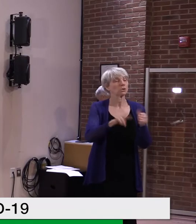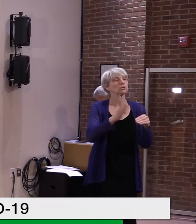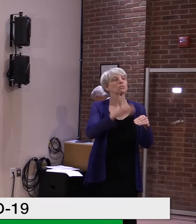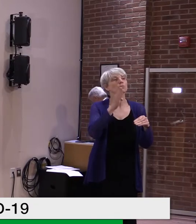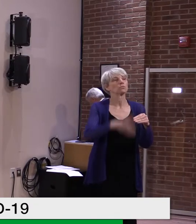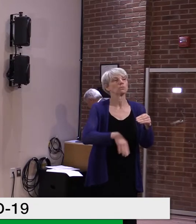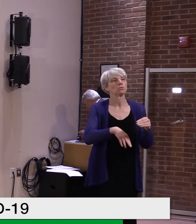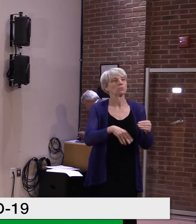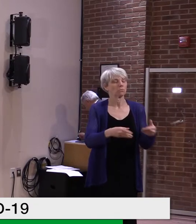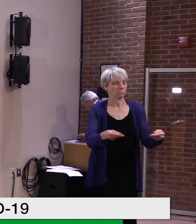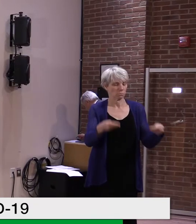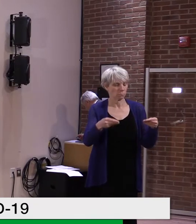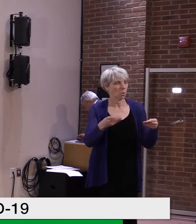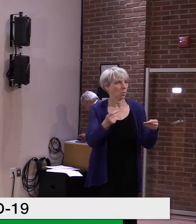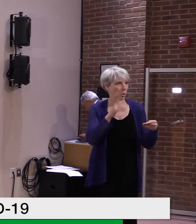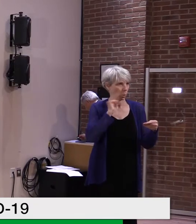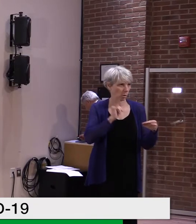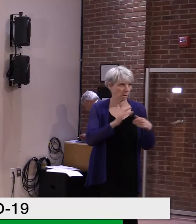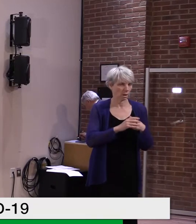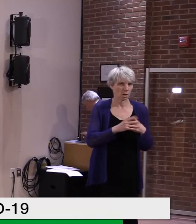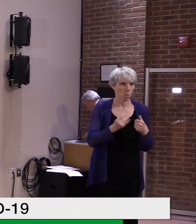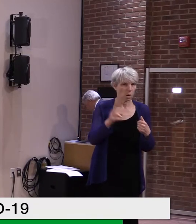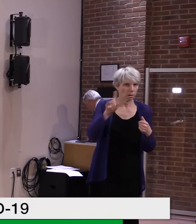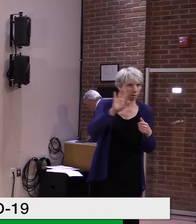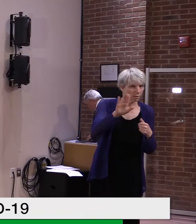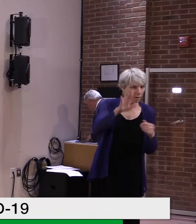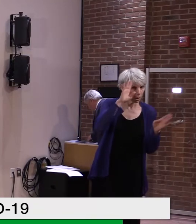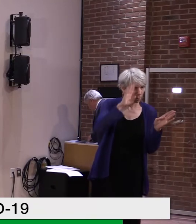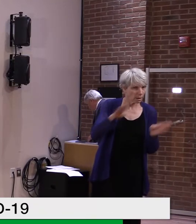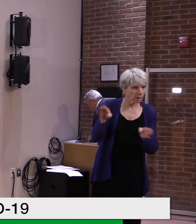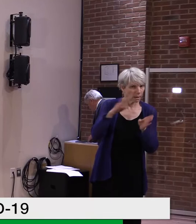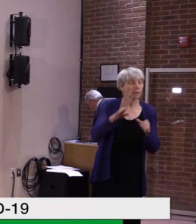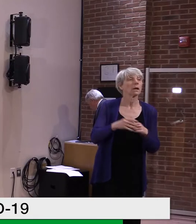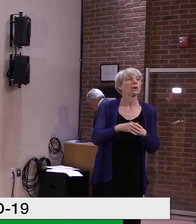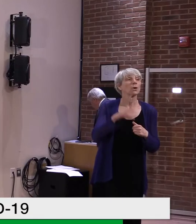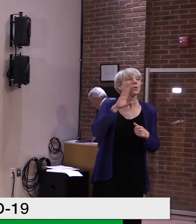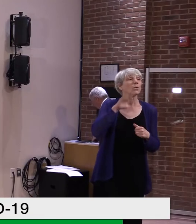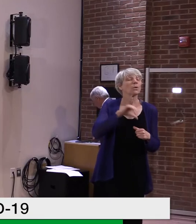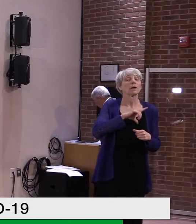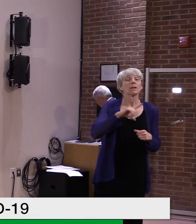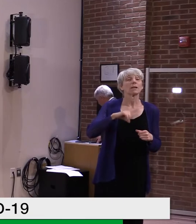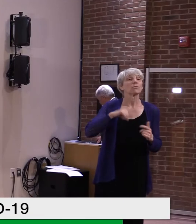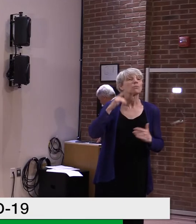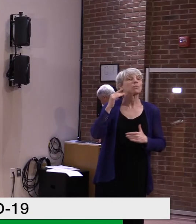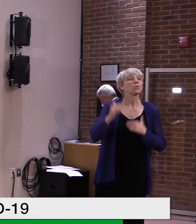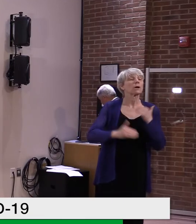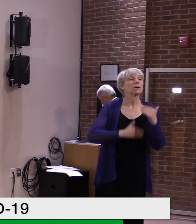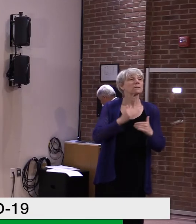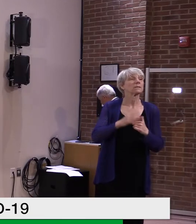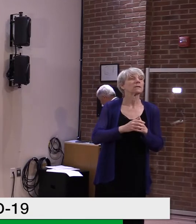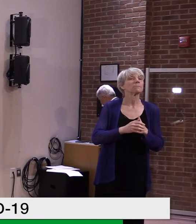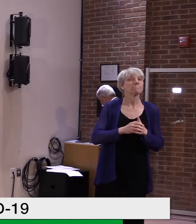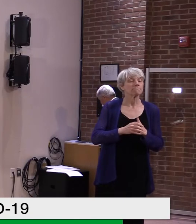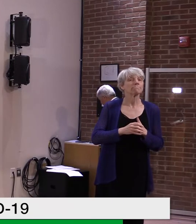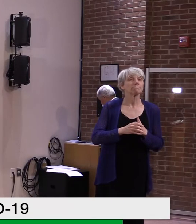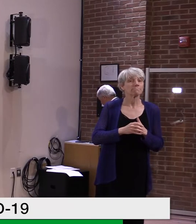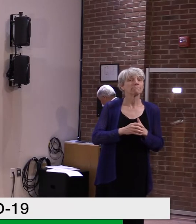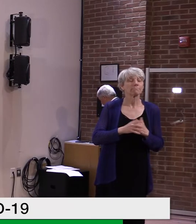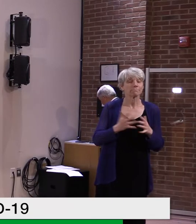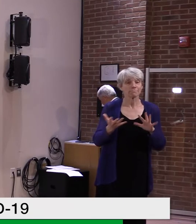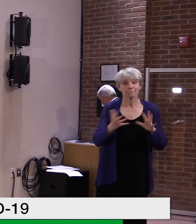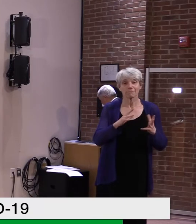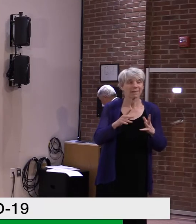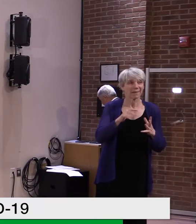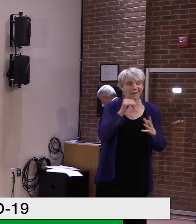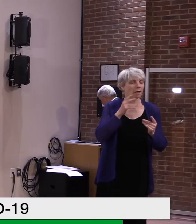they find and what they're contemplating. And as you know, with the legislative process, this will have a lot of twists